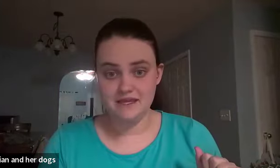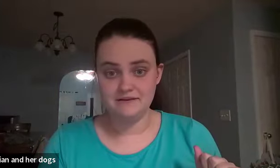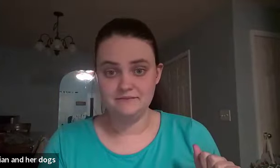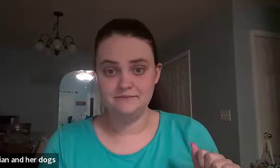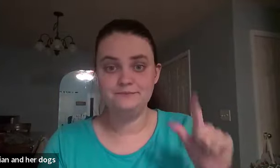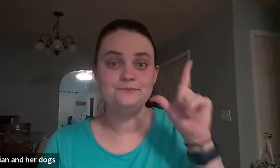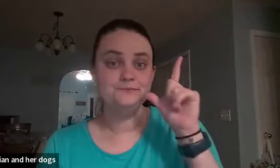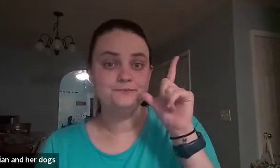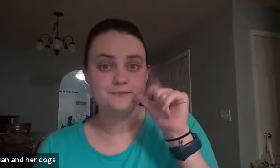lemon,